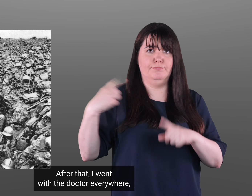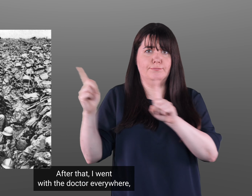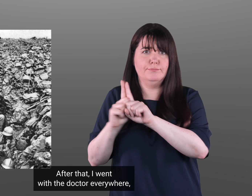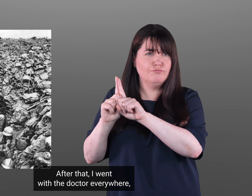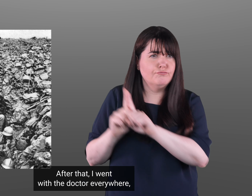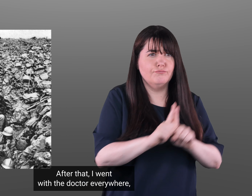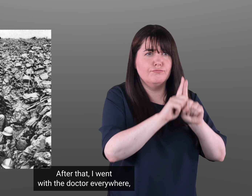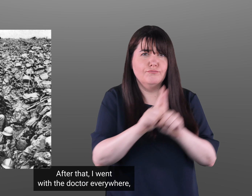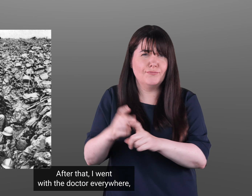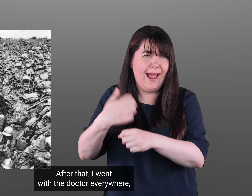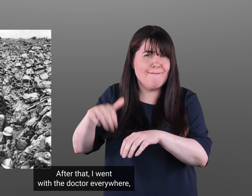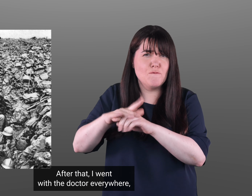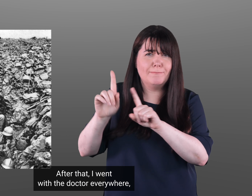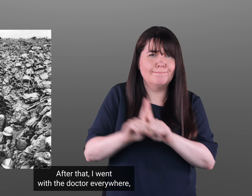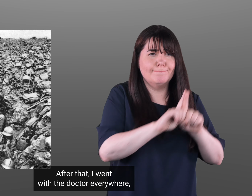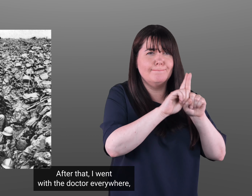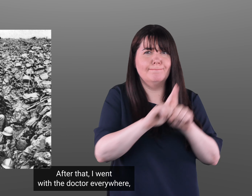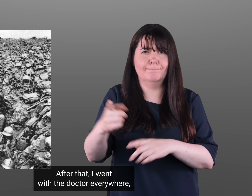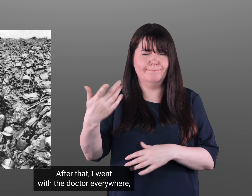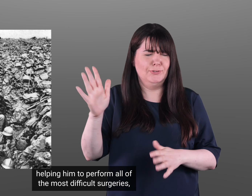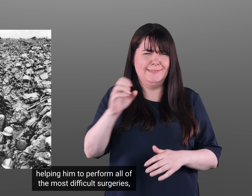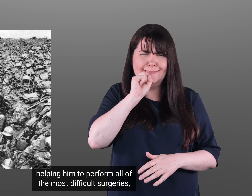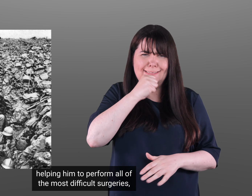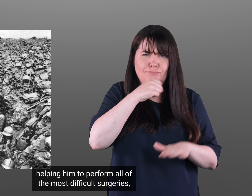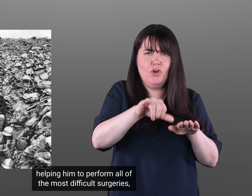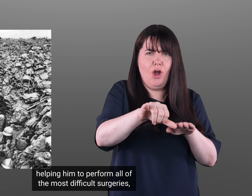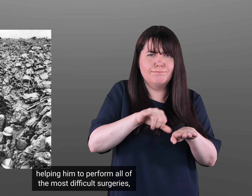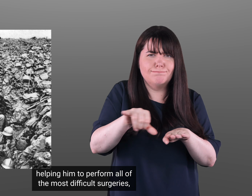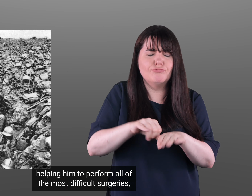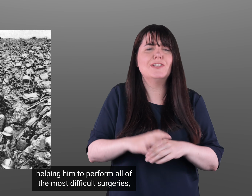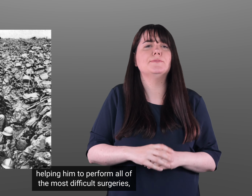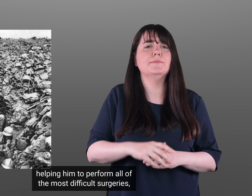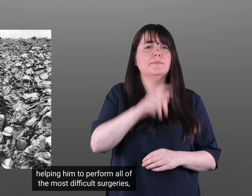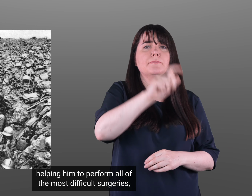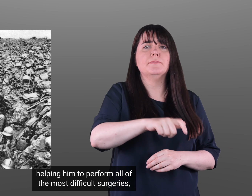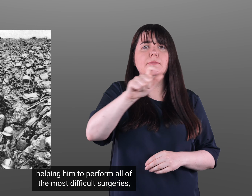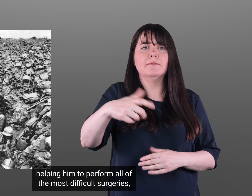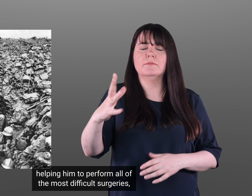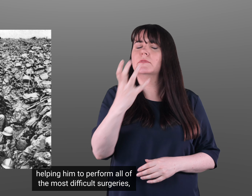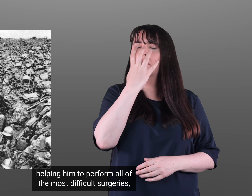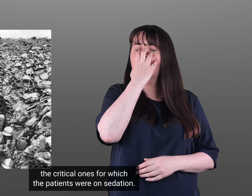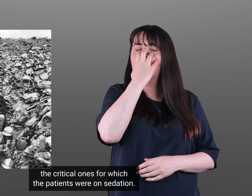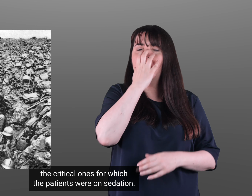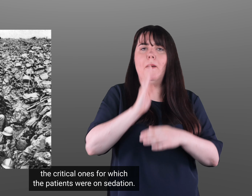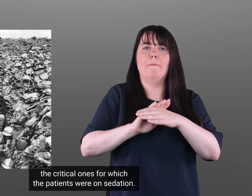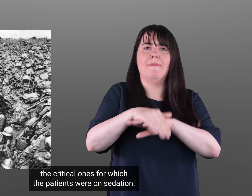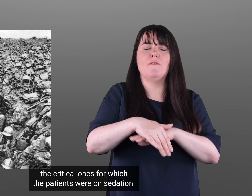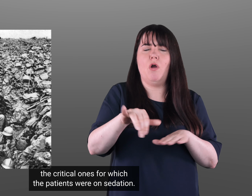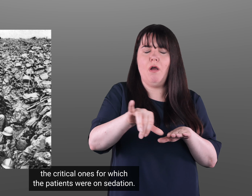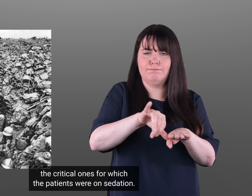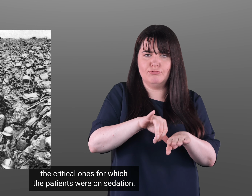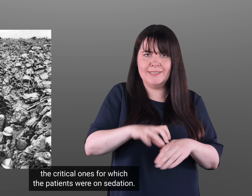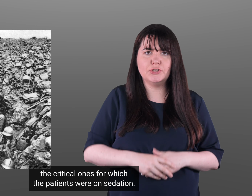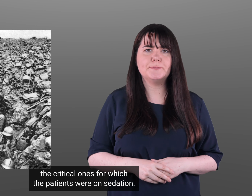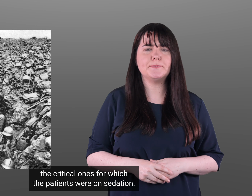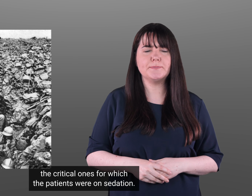success. After that, I went with the doctor everywhere, helping him to perform all of the most difficult surgeries, the critical ones for which